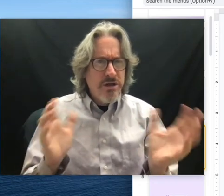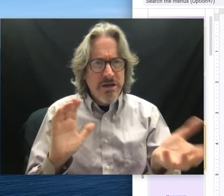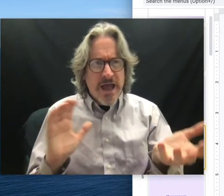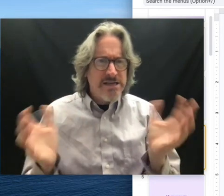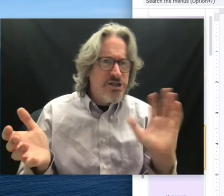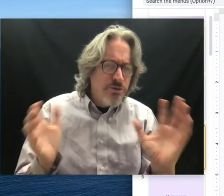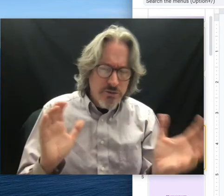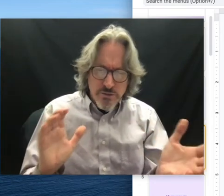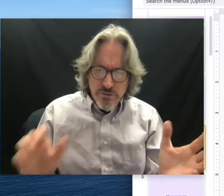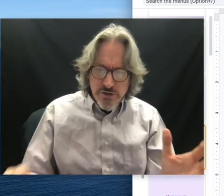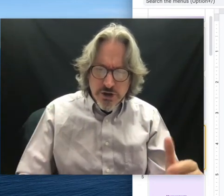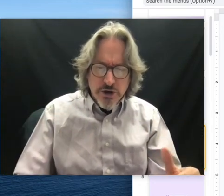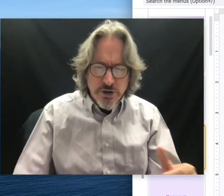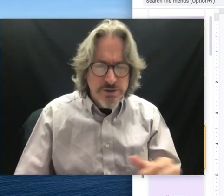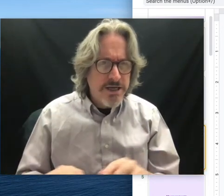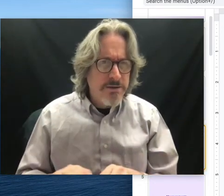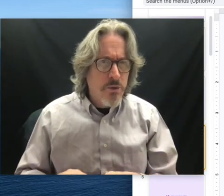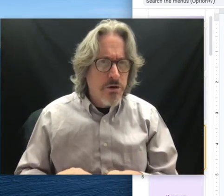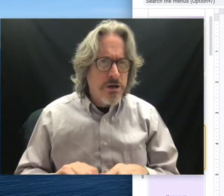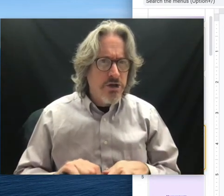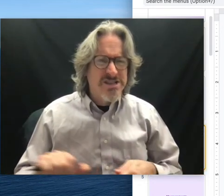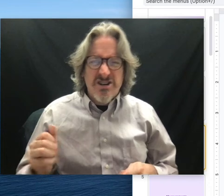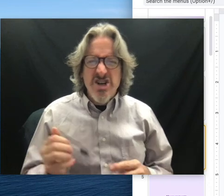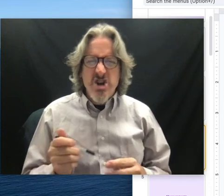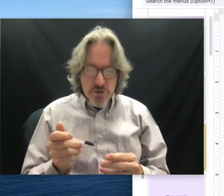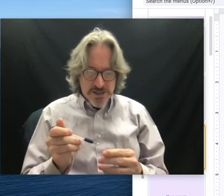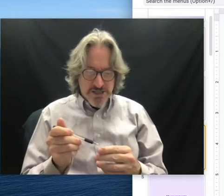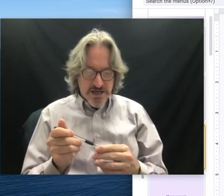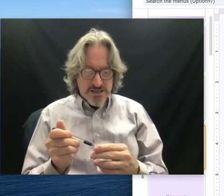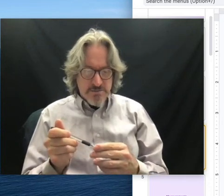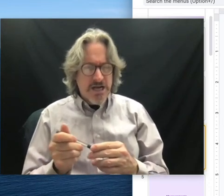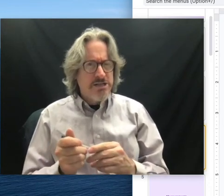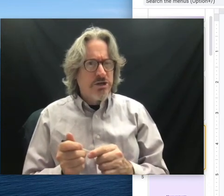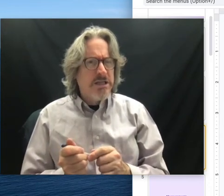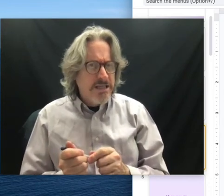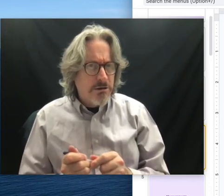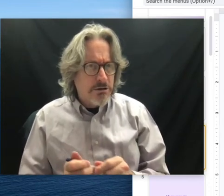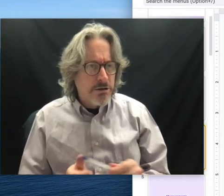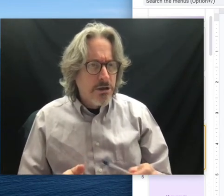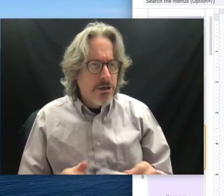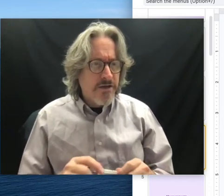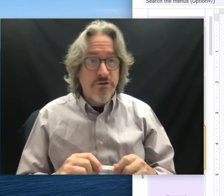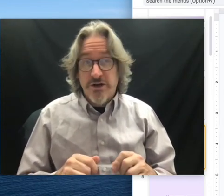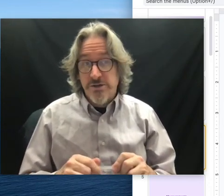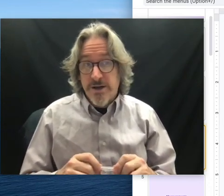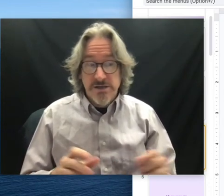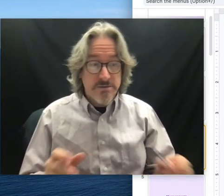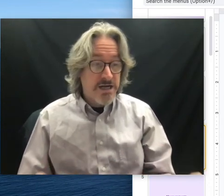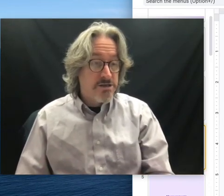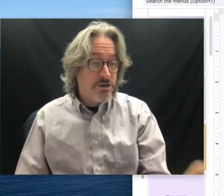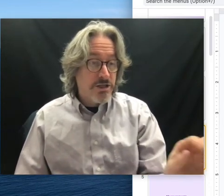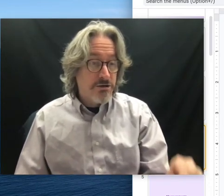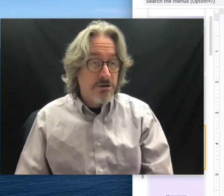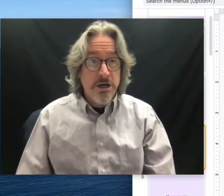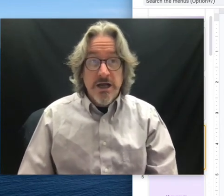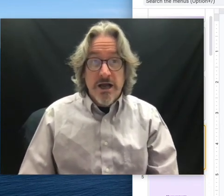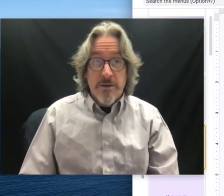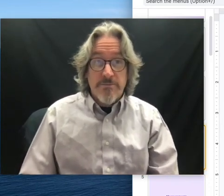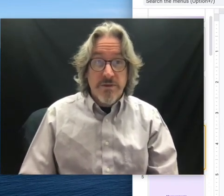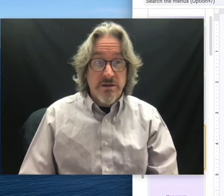So as you start using it more, you'll start to notice that some signs are clearer. If you finger spell, some signs are